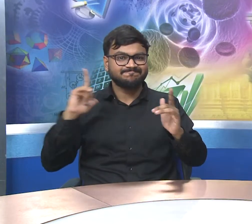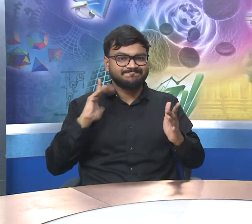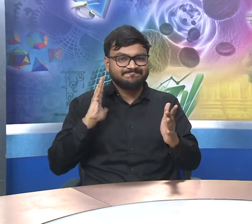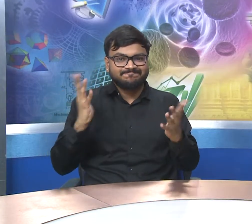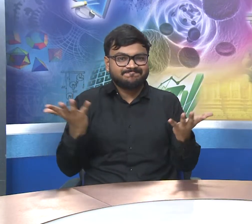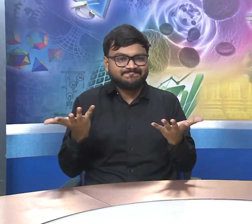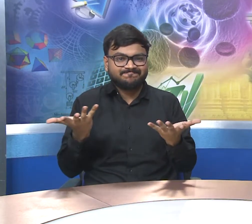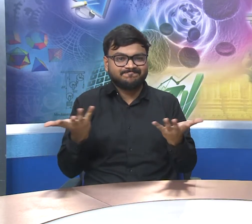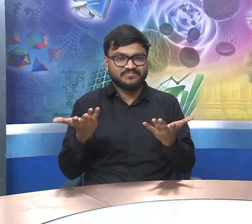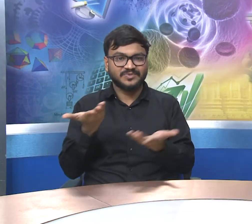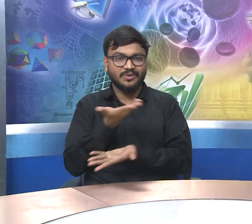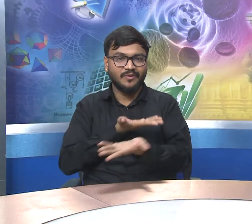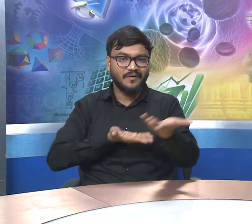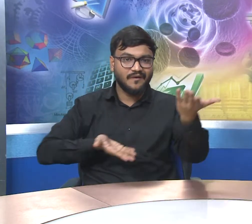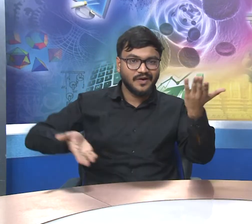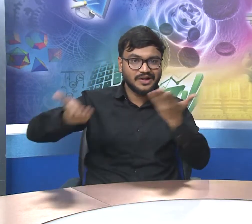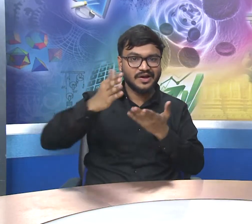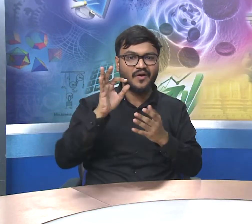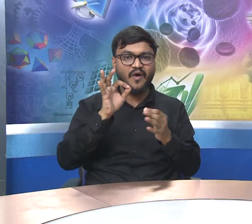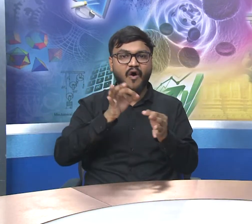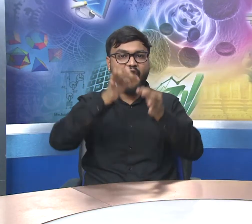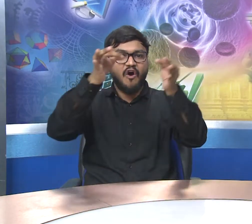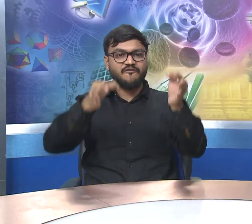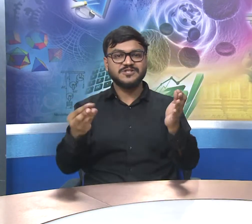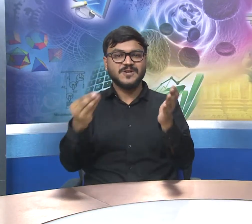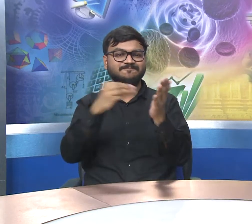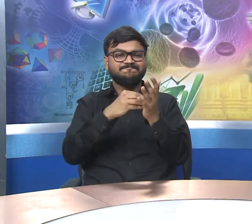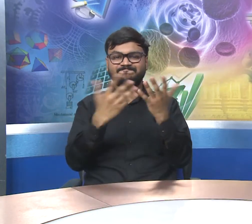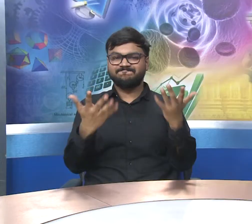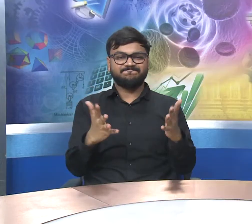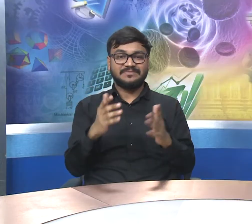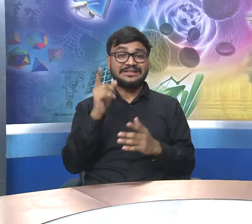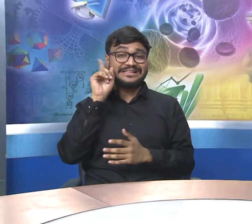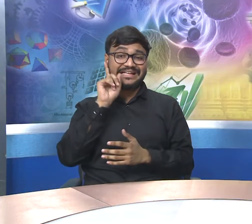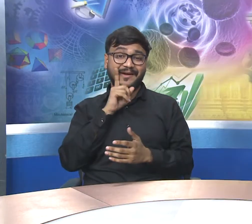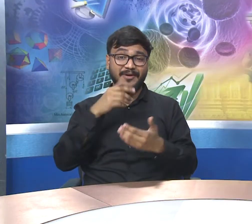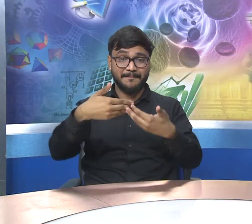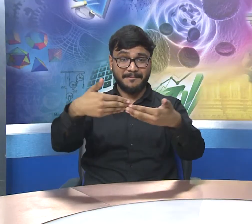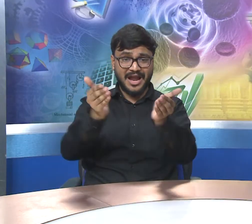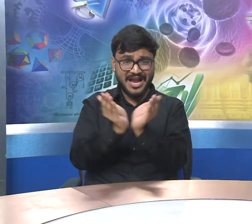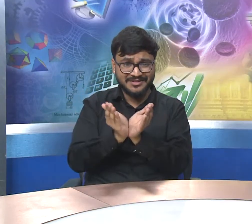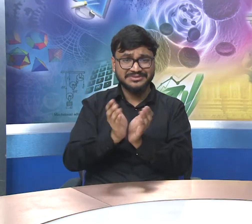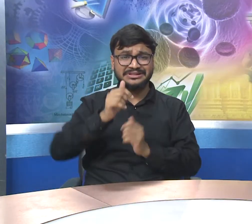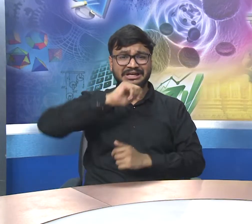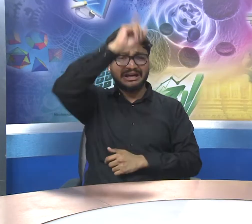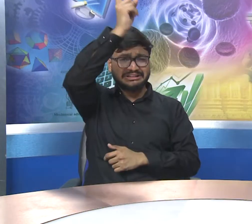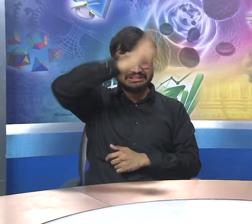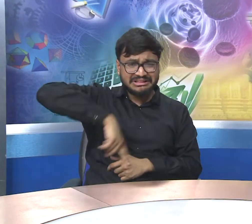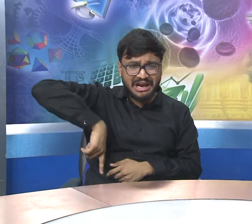the deaf community in India is very large with millions of sign language users.